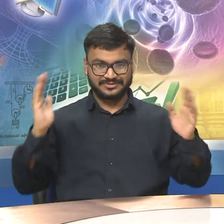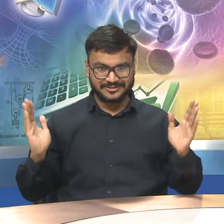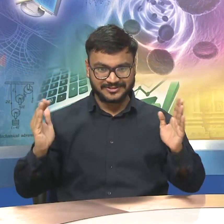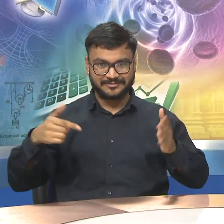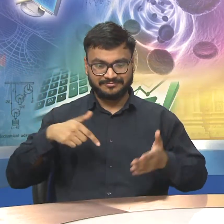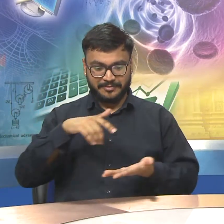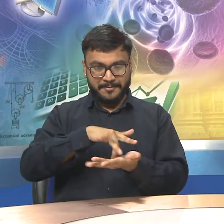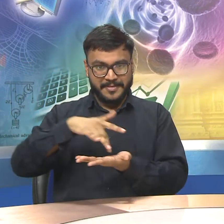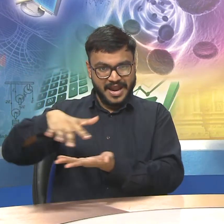body